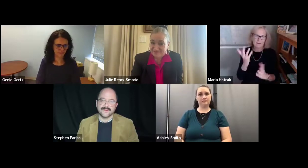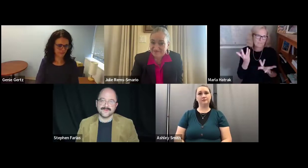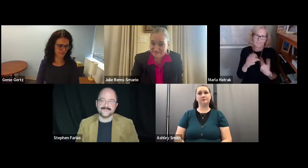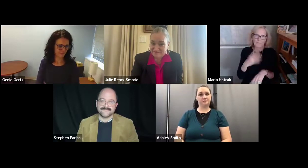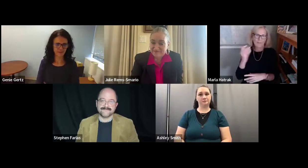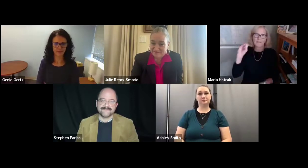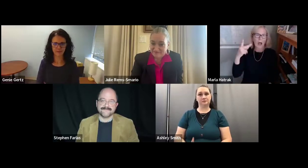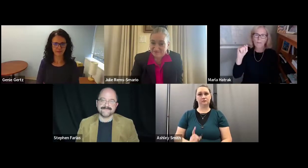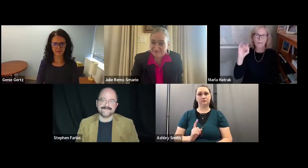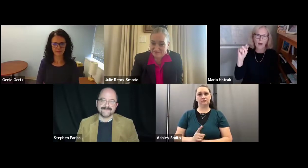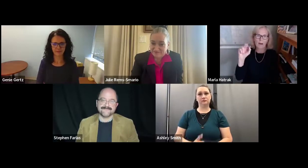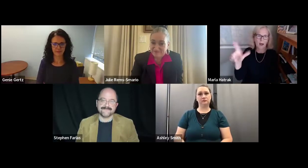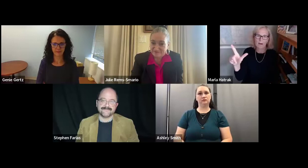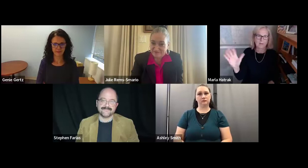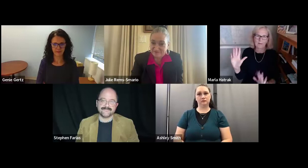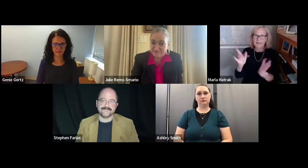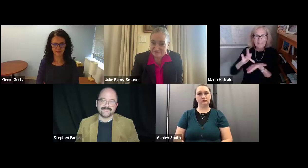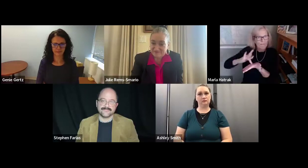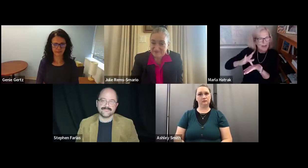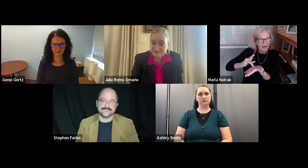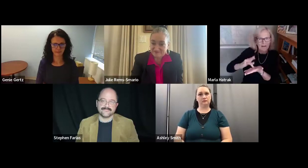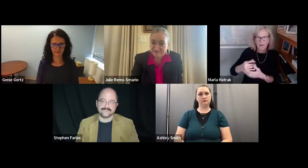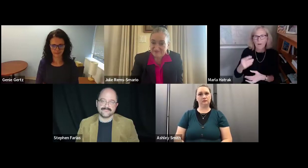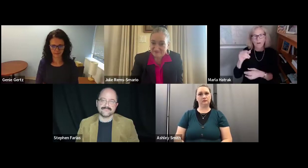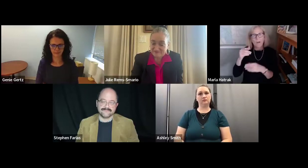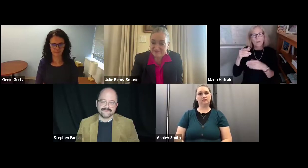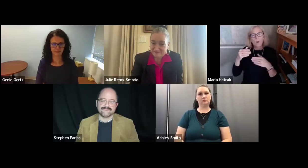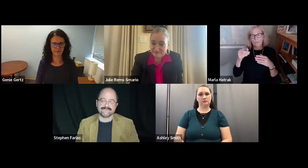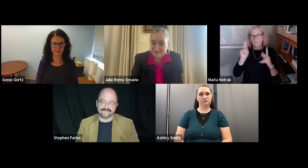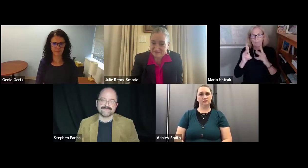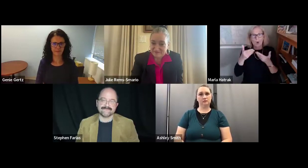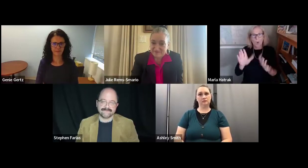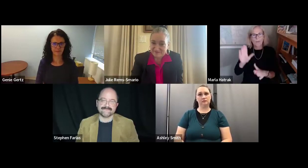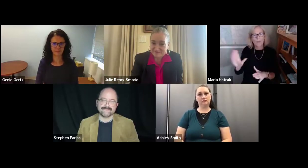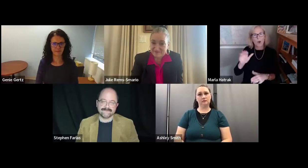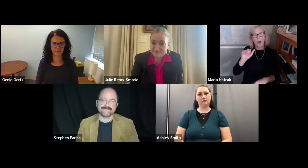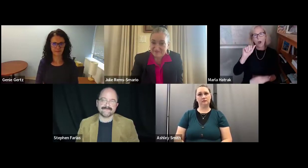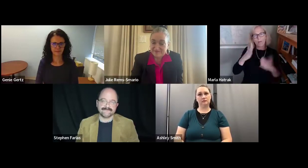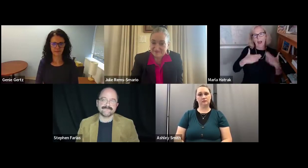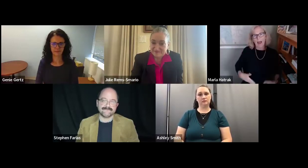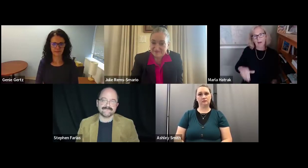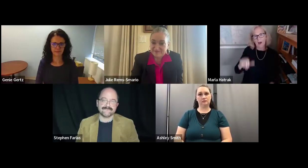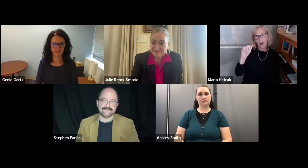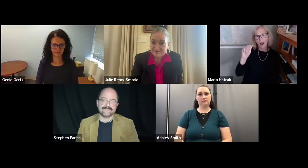things. And what we're realizing is that they're wrong. When we're looking at the medical model where people